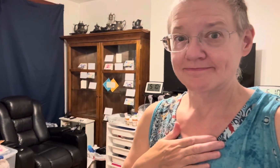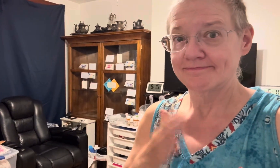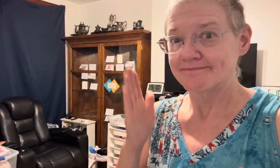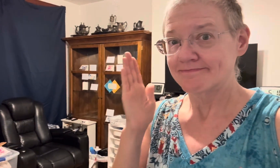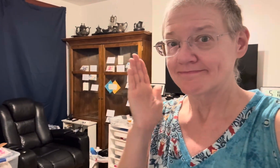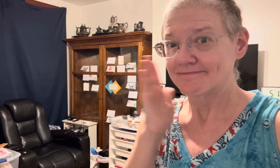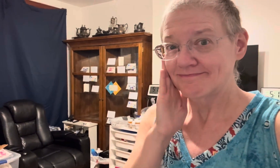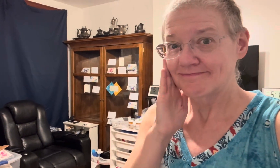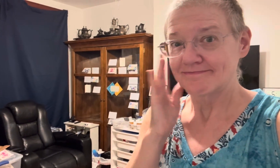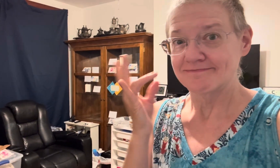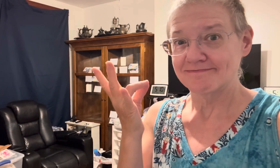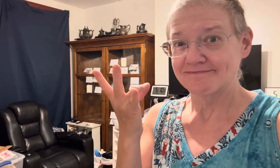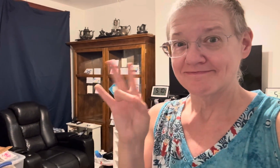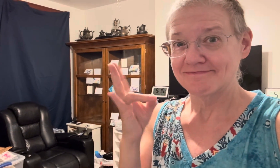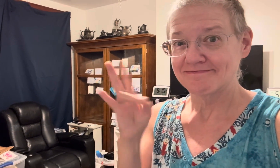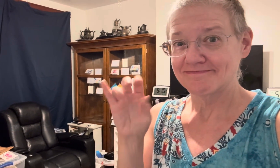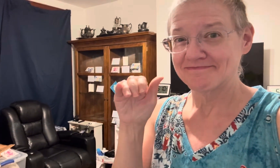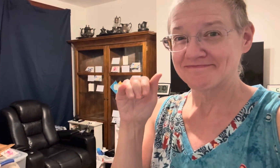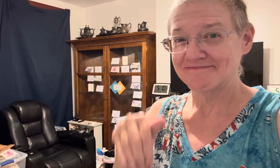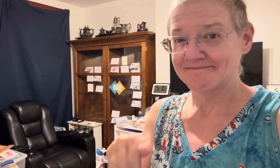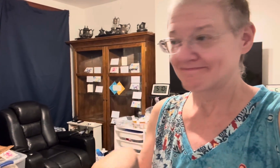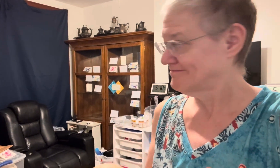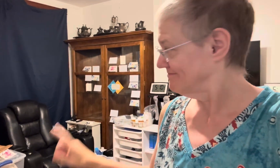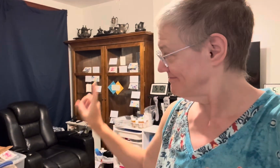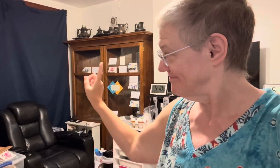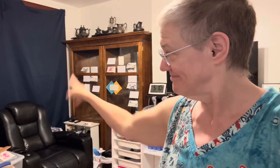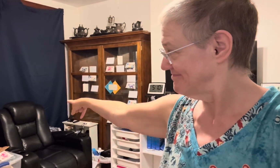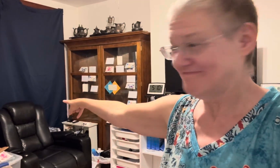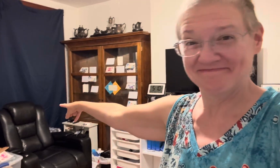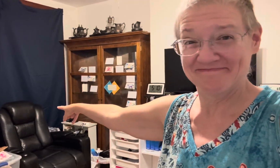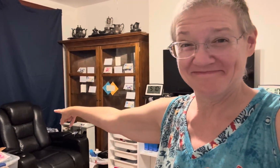This was my bed for 17 nights.